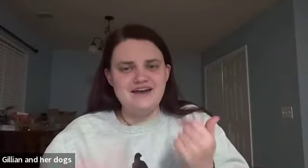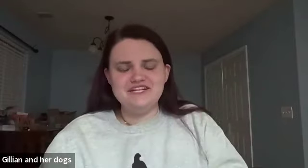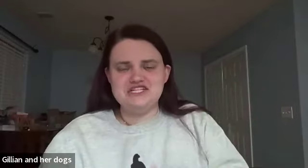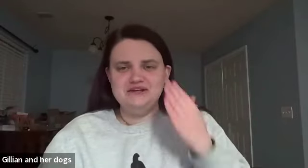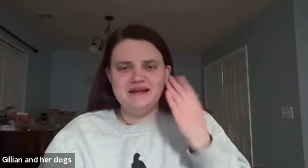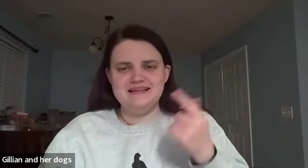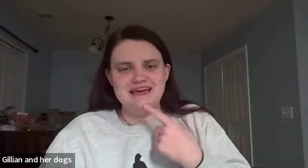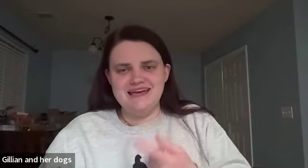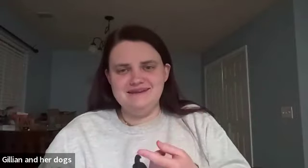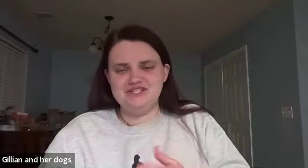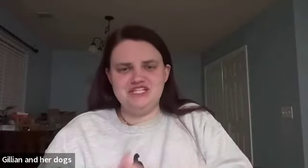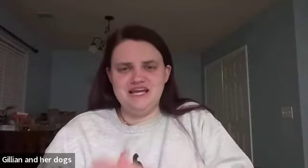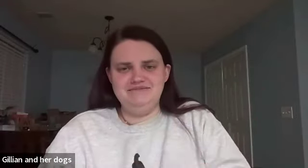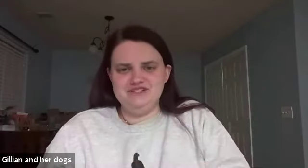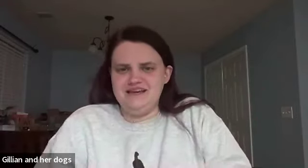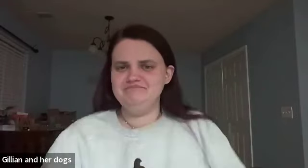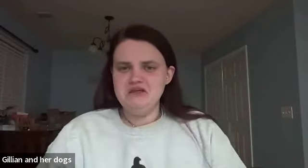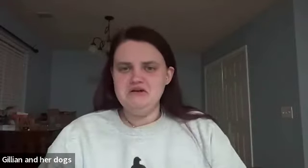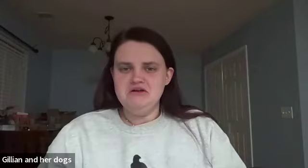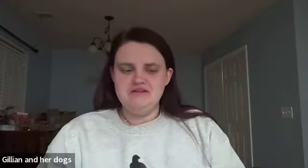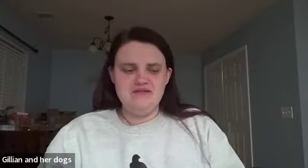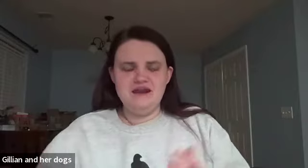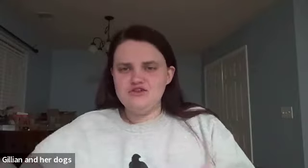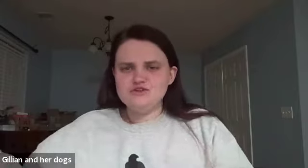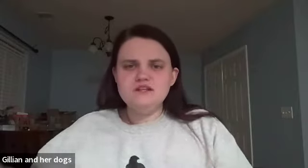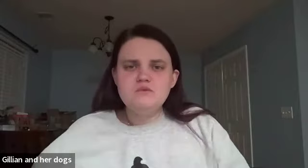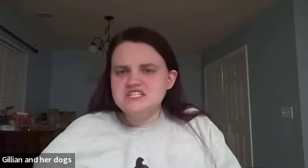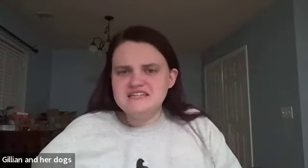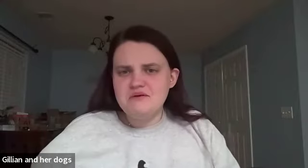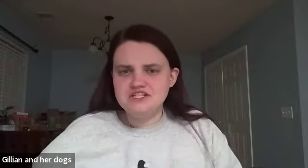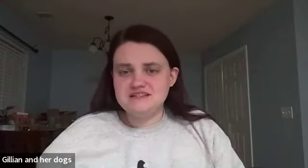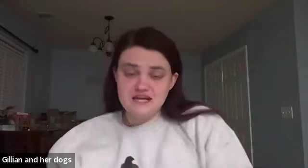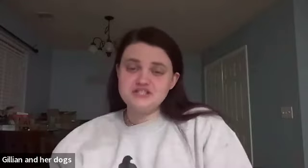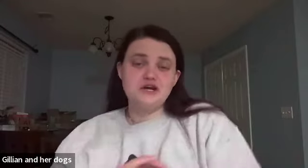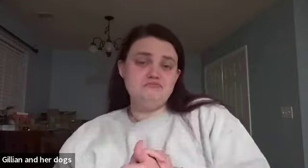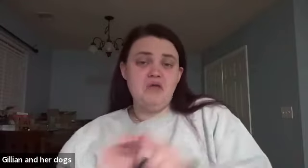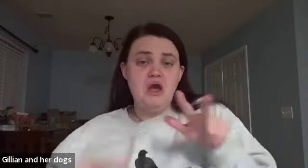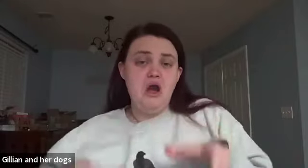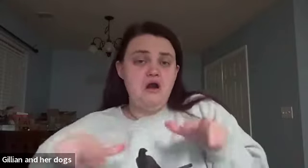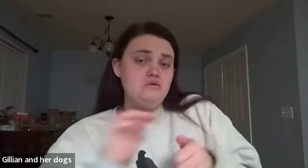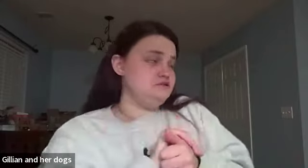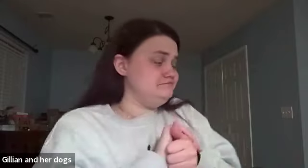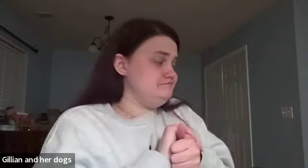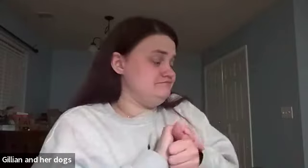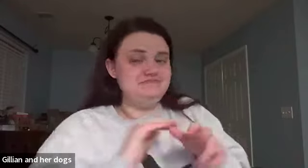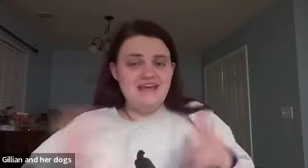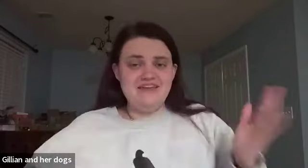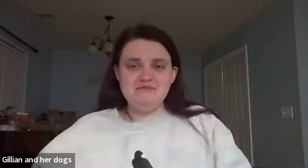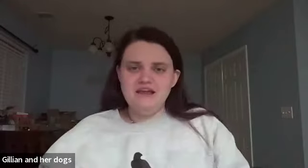laughing because she knew what I said, but she like was like, and then others would be like, what'd she say? What'd she say? And I just go, awkward. And they'd be